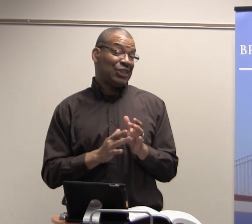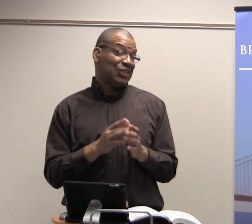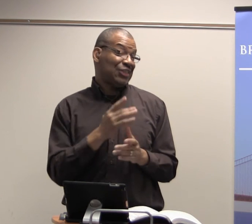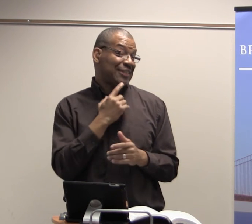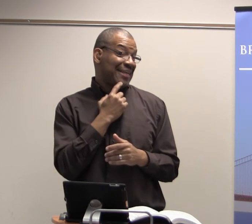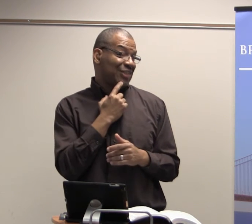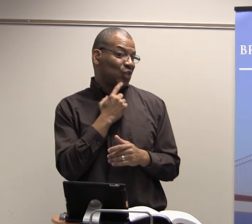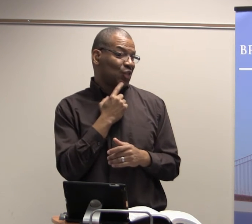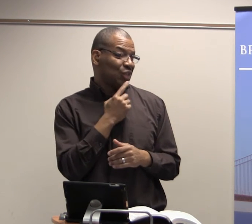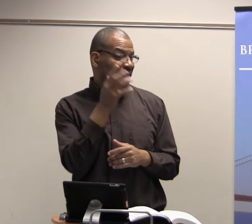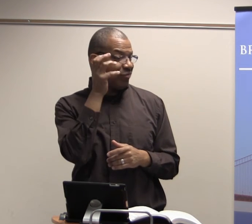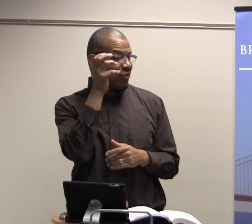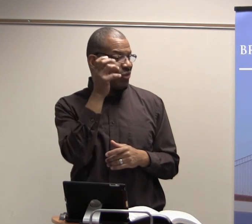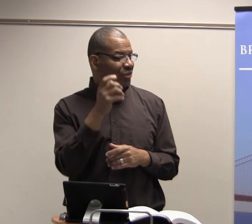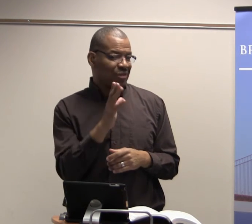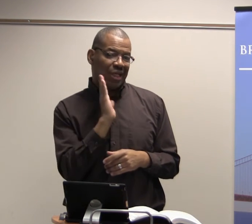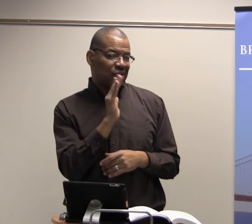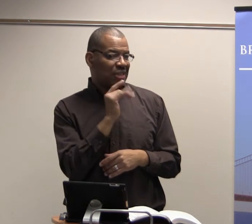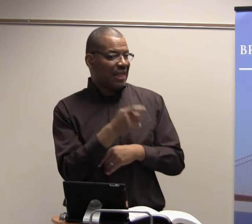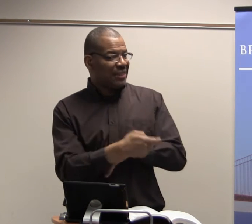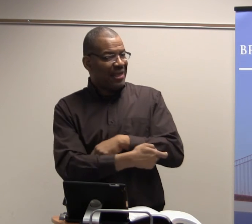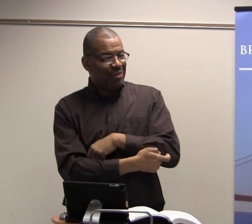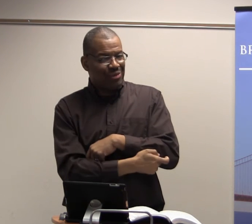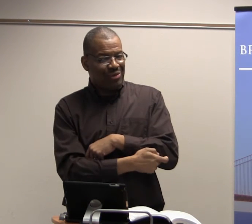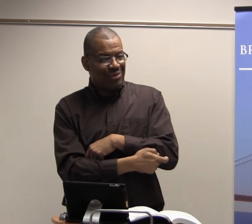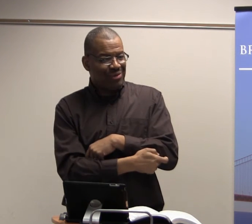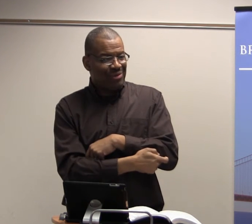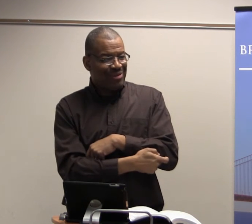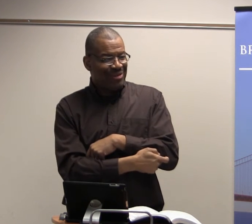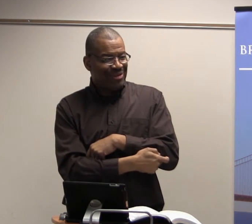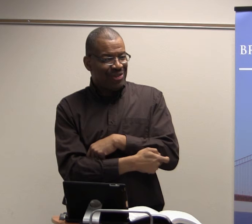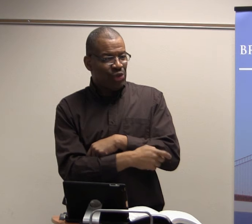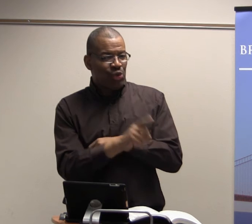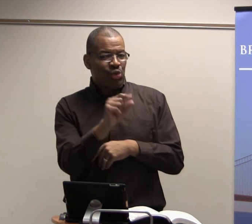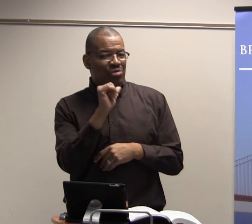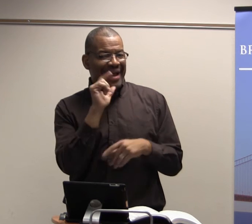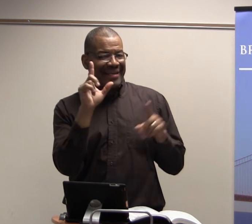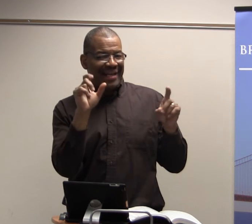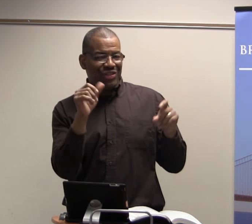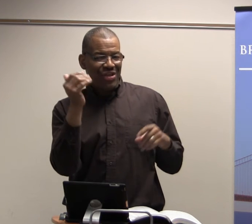Jesus says, devil, thou shalt not tempt. Do not test God.